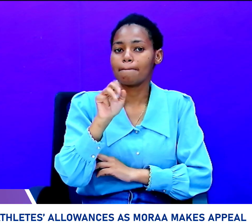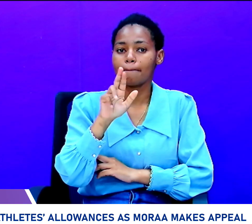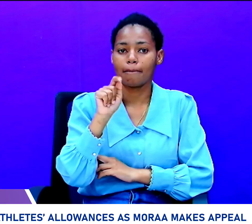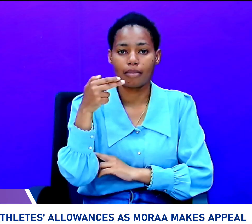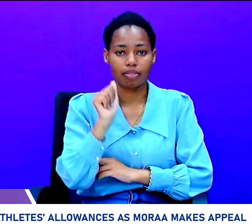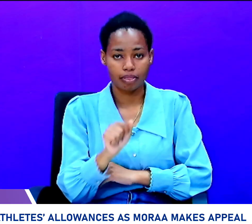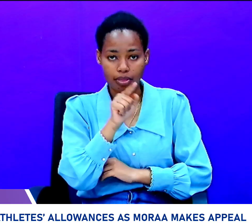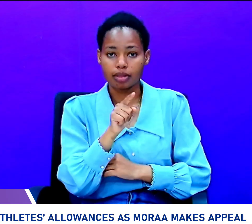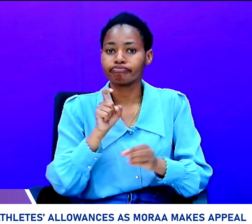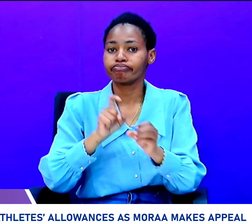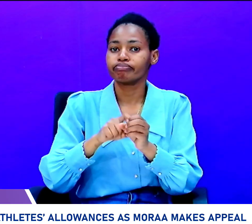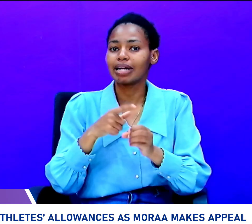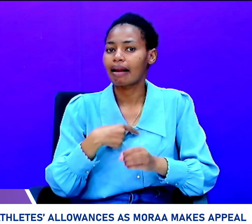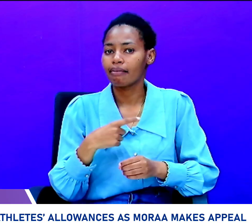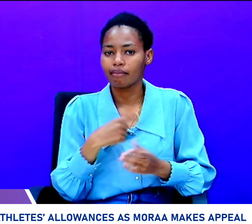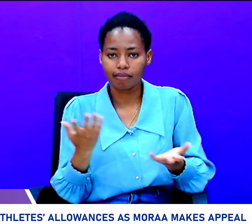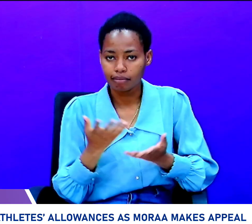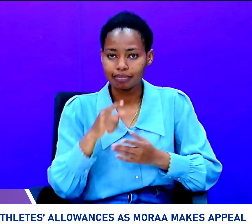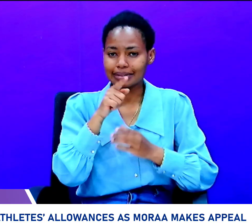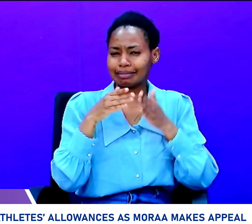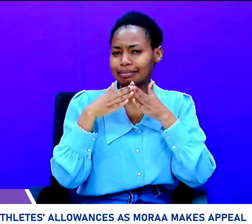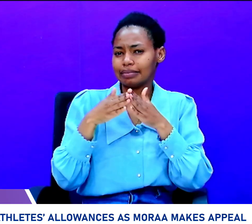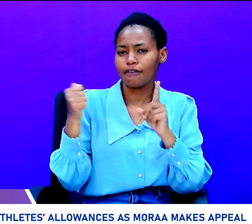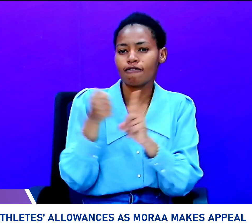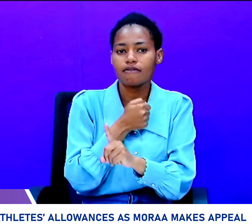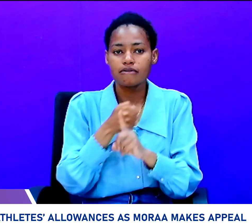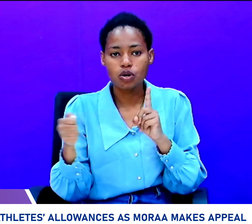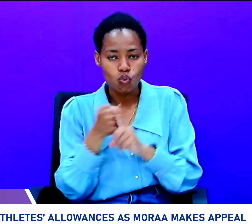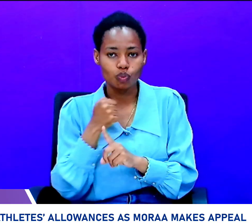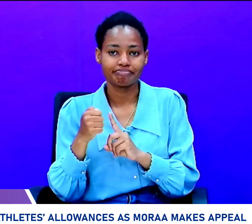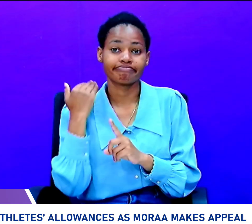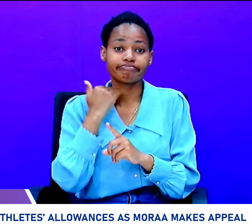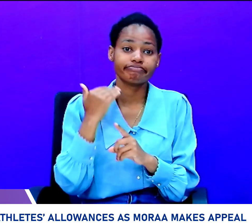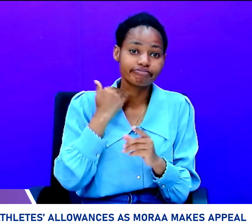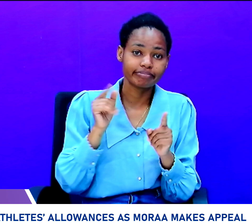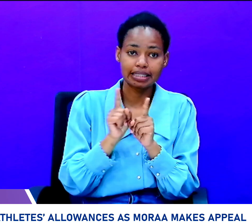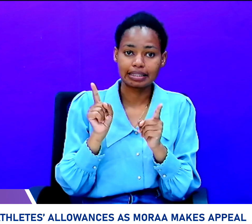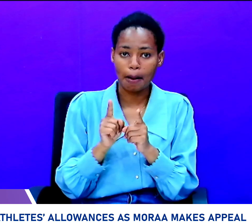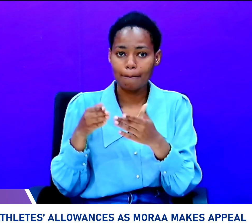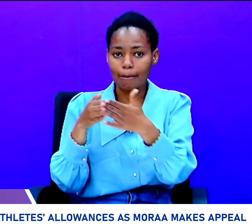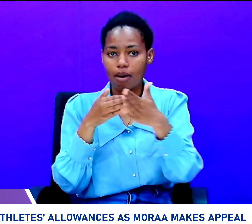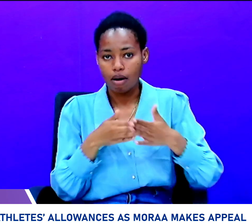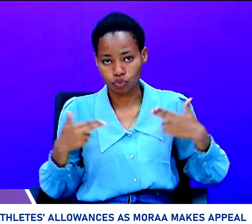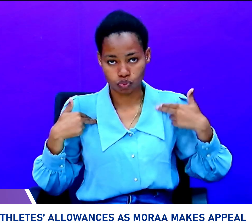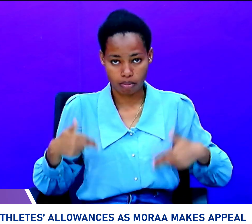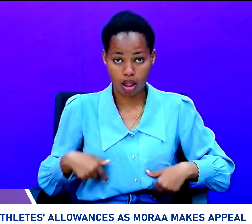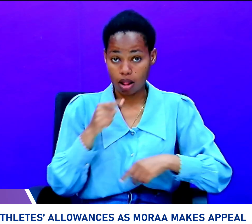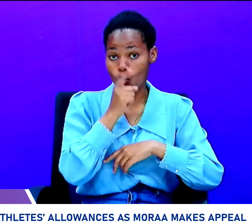Moving on, Chief Justice Martha Koome has likened sexual violence to crimes against